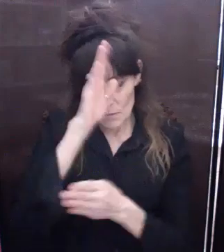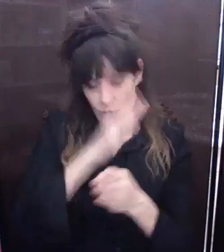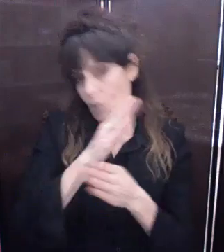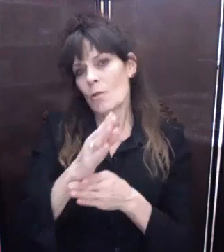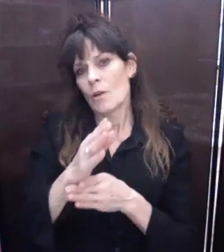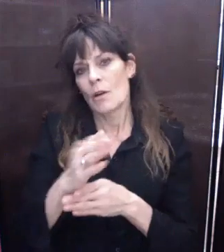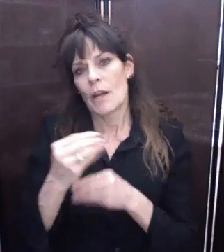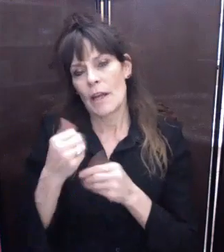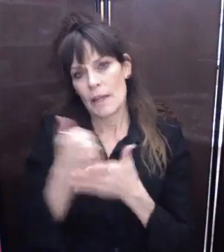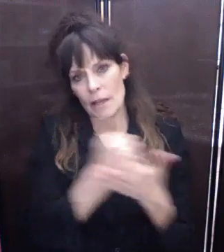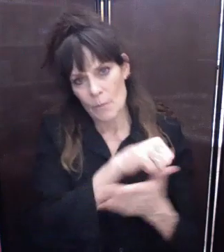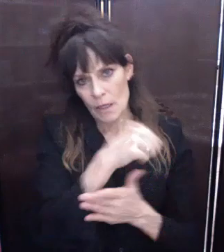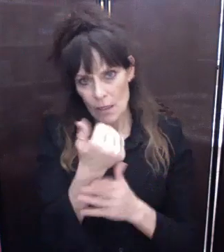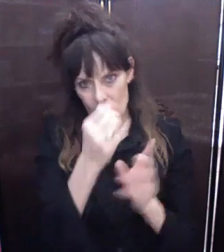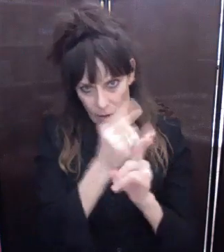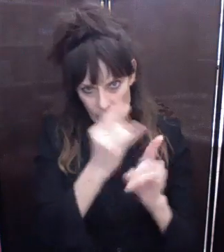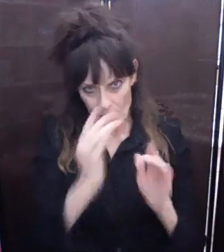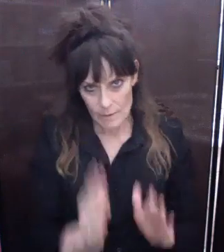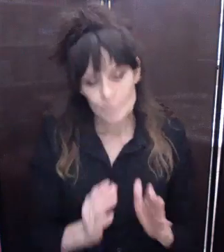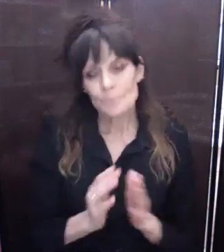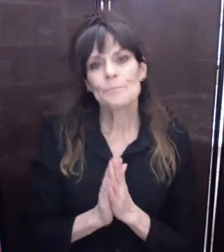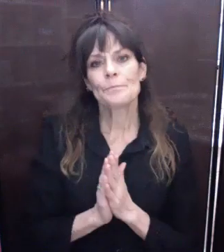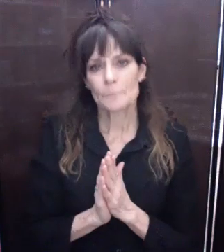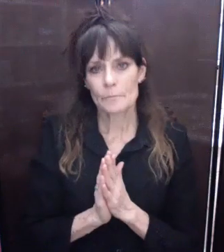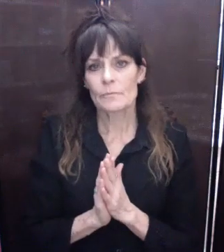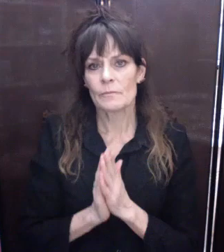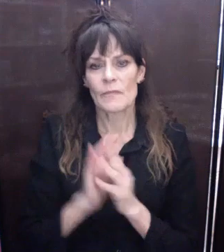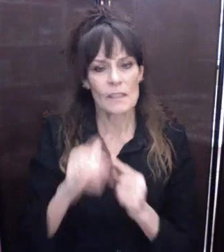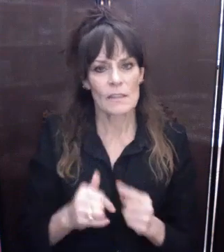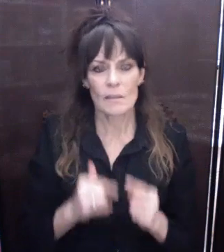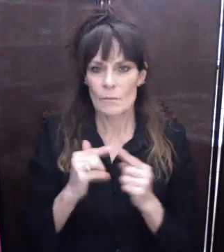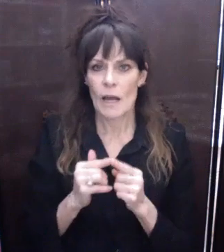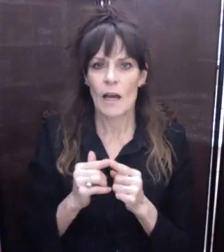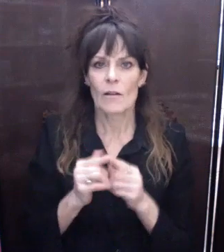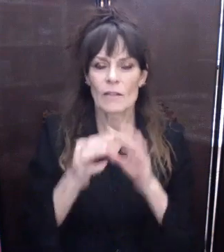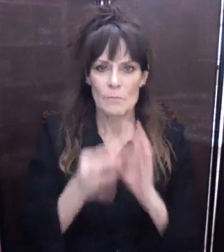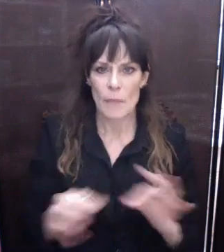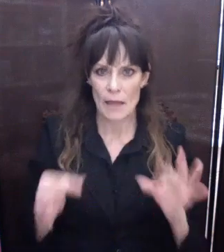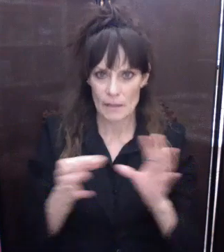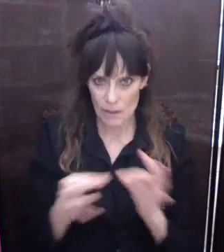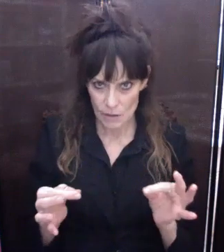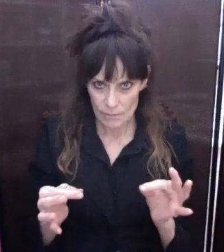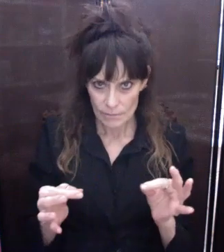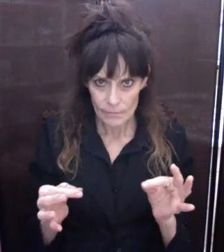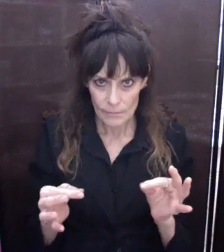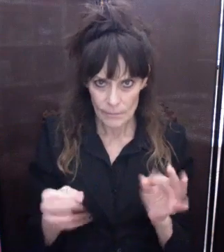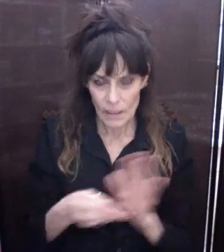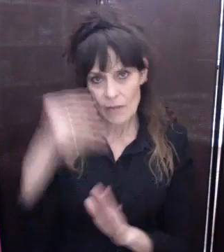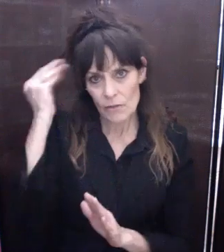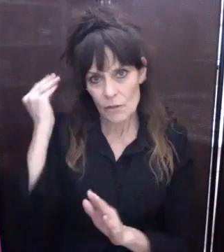as well. It is all about us carrying the message. And I think that's what I learned from even the earliest,